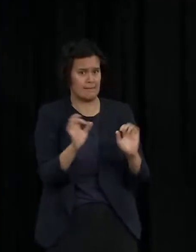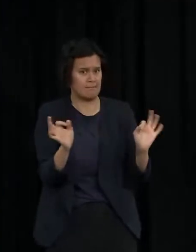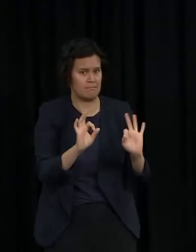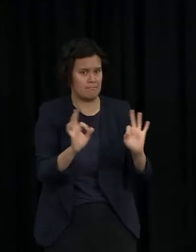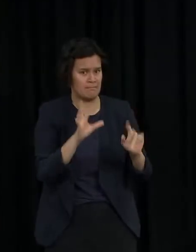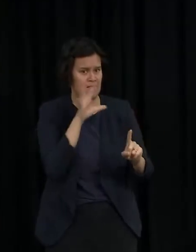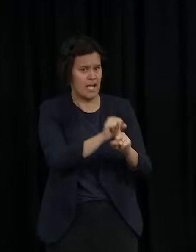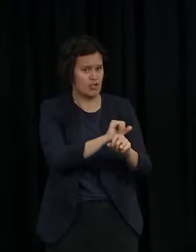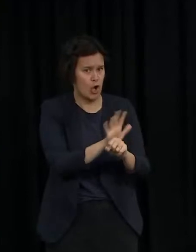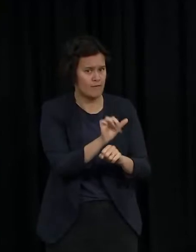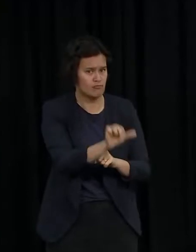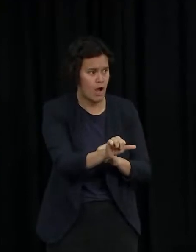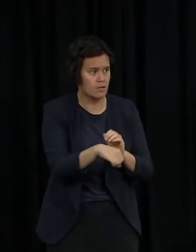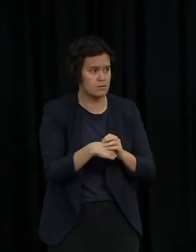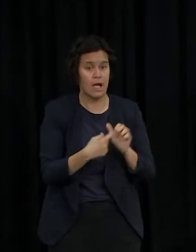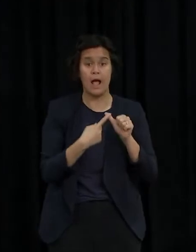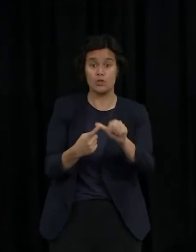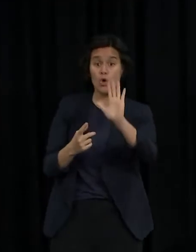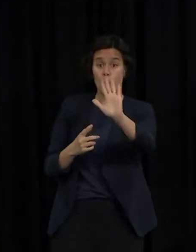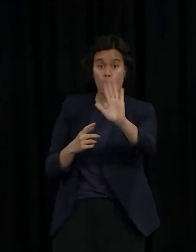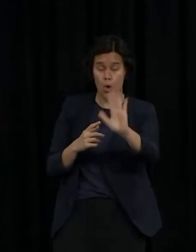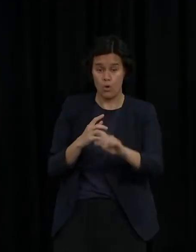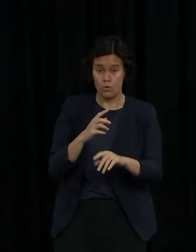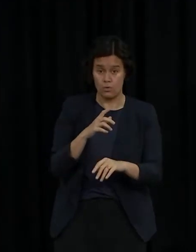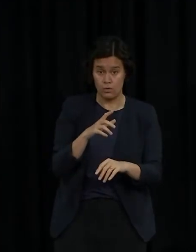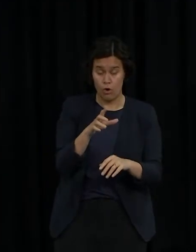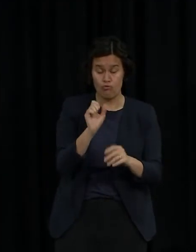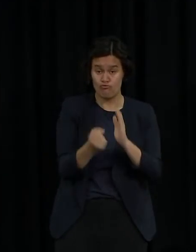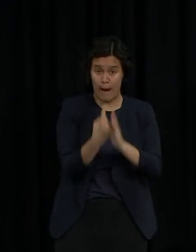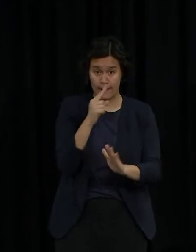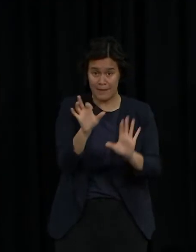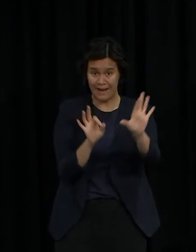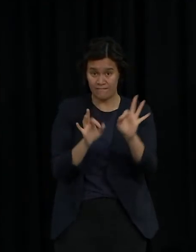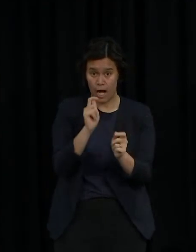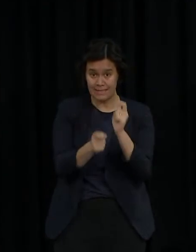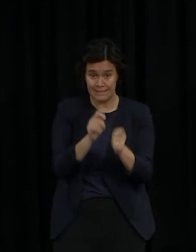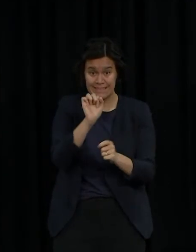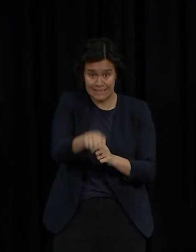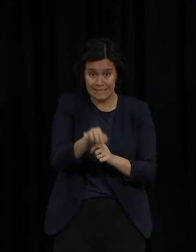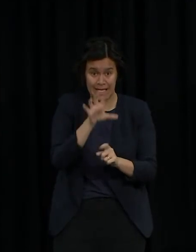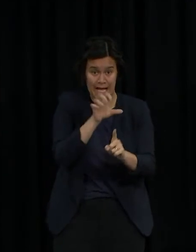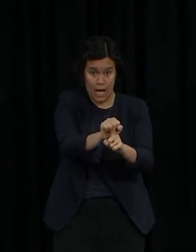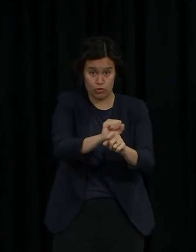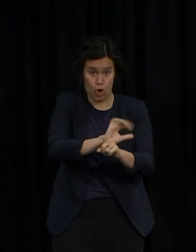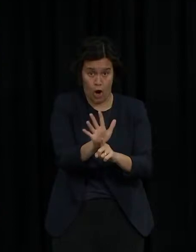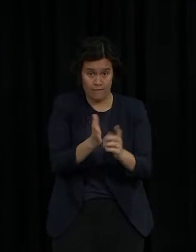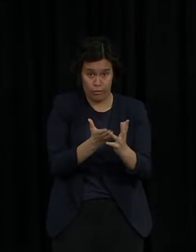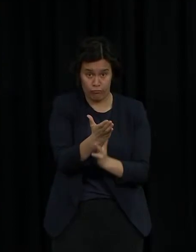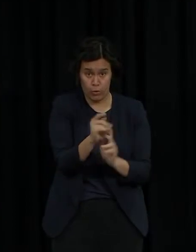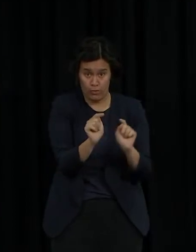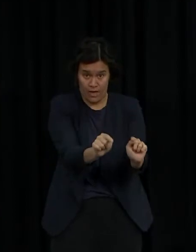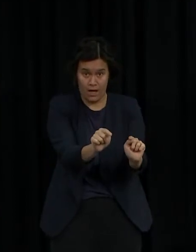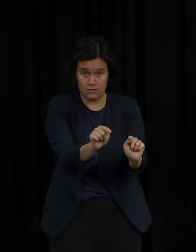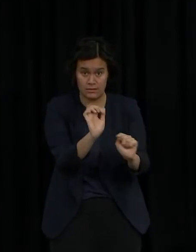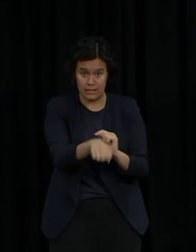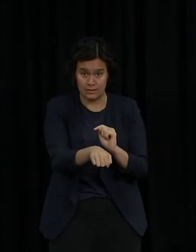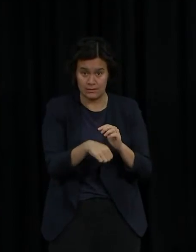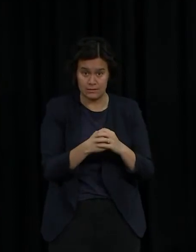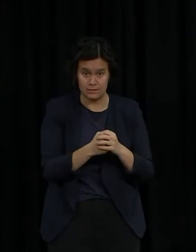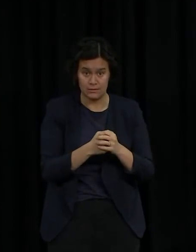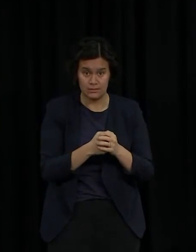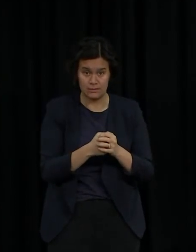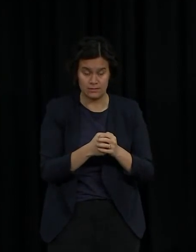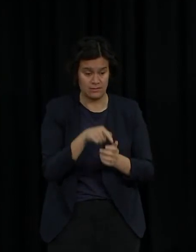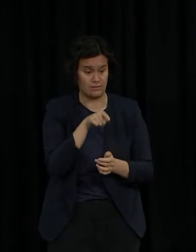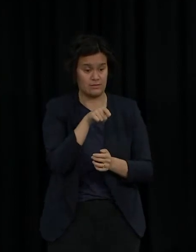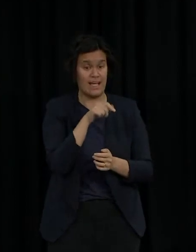of cases through that surveillance testing, but that's where we have to keep targeting more and more as we get a case, an unlinked case.